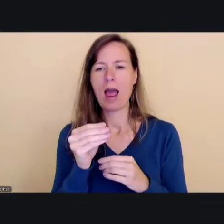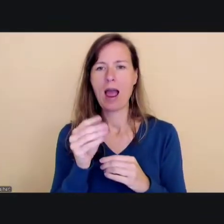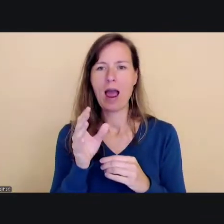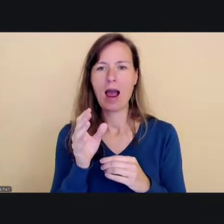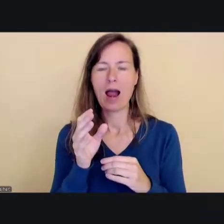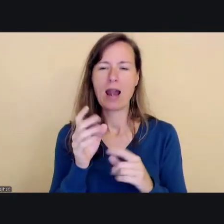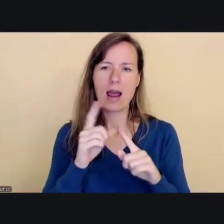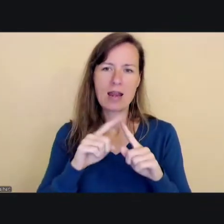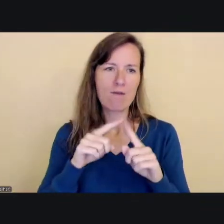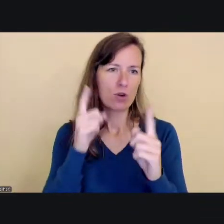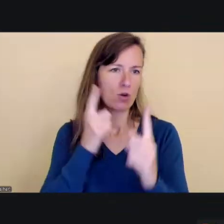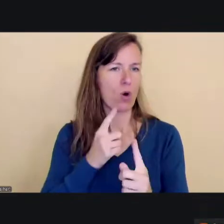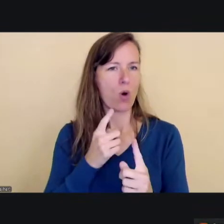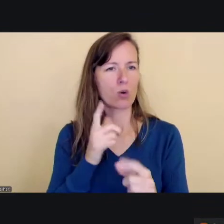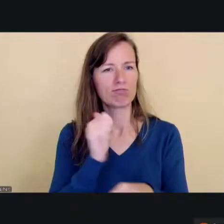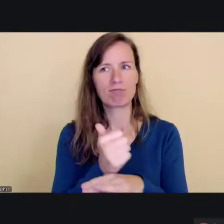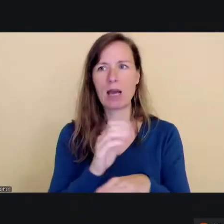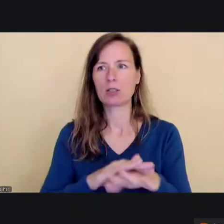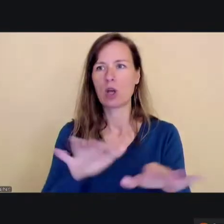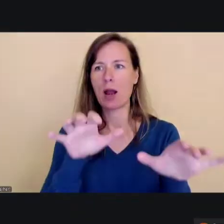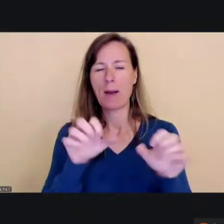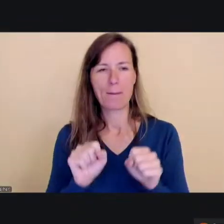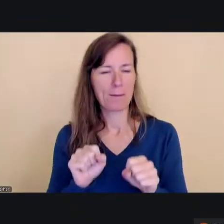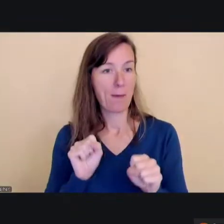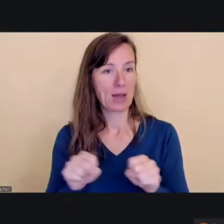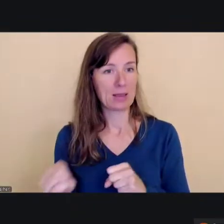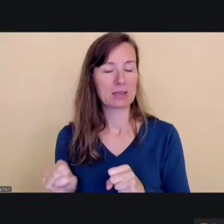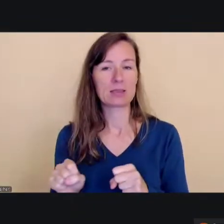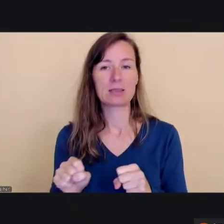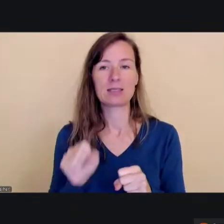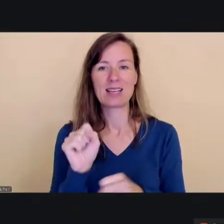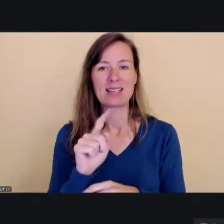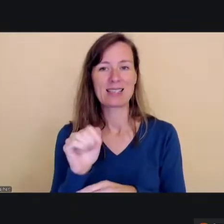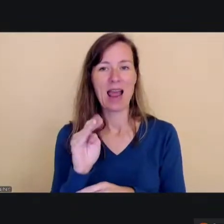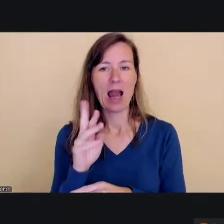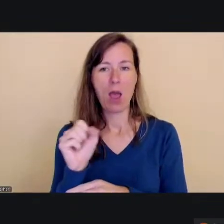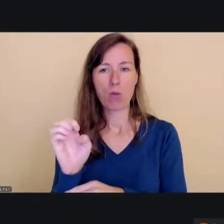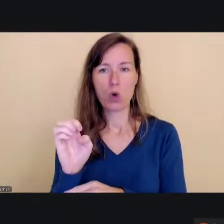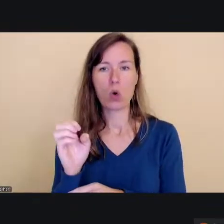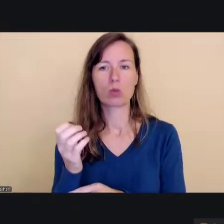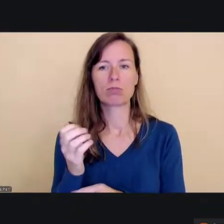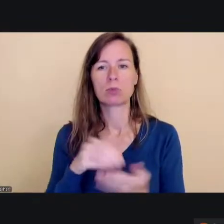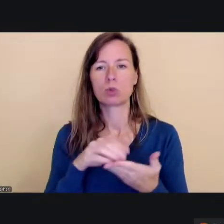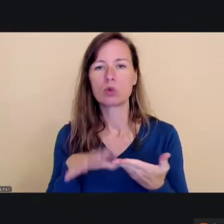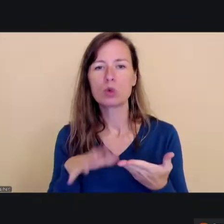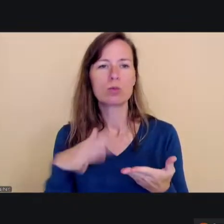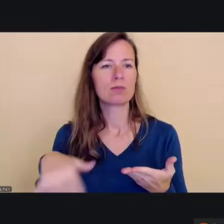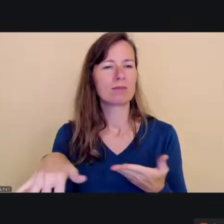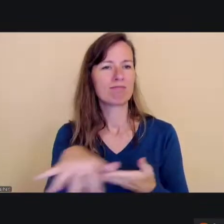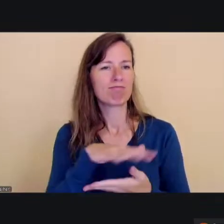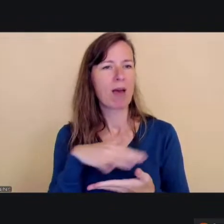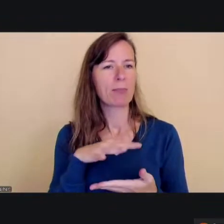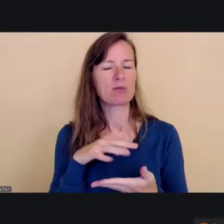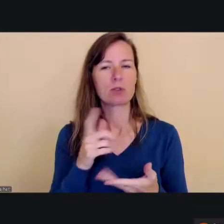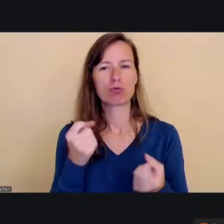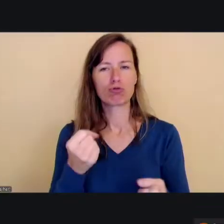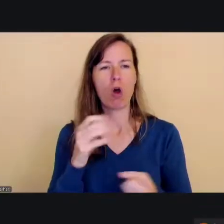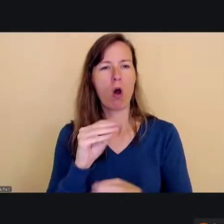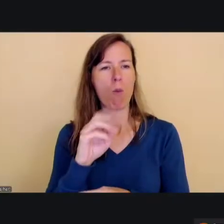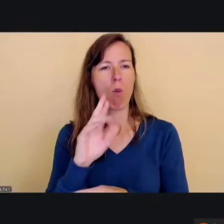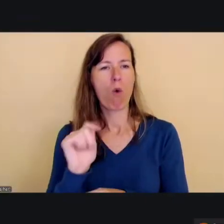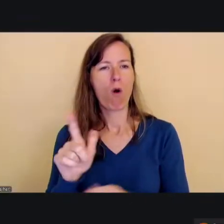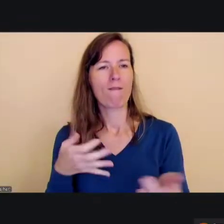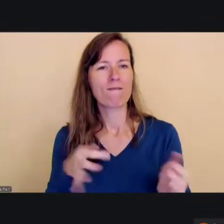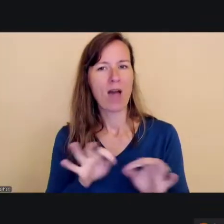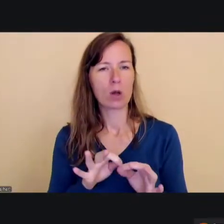St. Ambrose School offers students an atmosphere of strong moral values and a community of care and support, with a